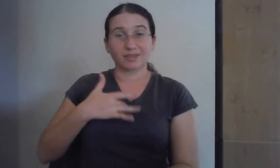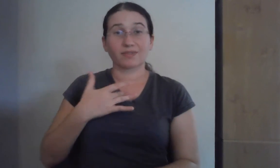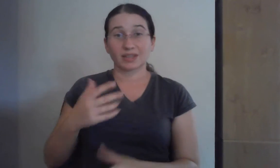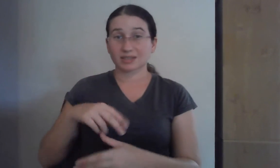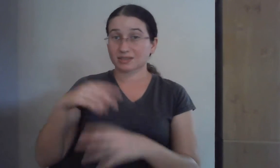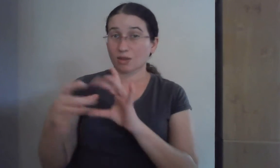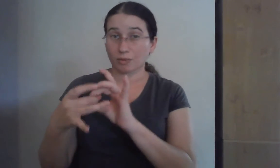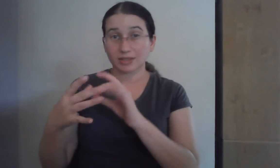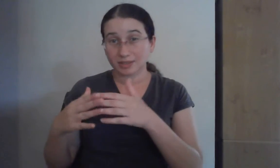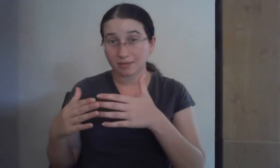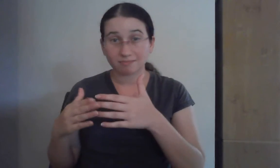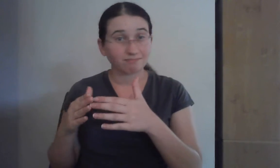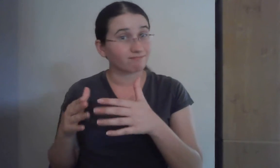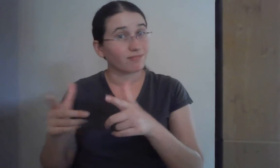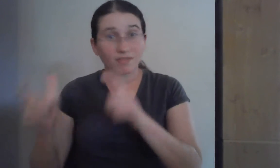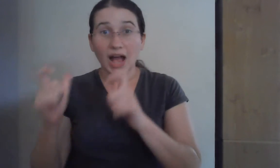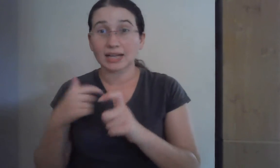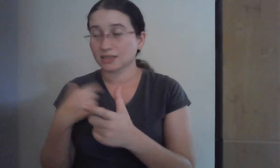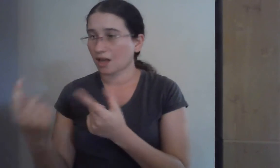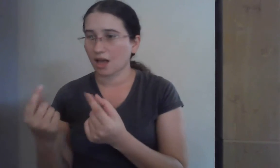away further. I was so confused.